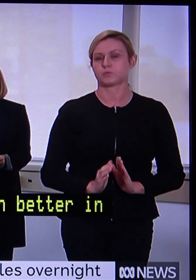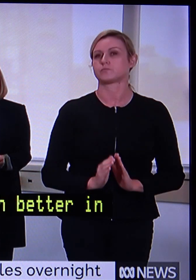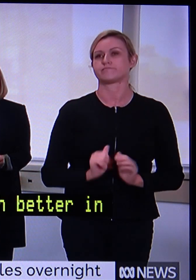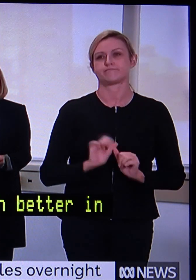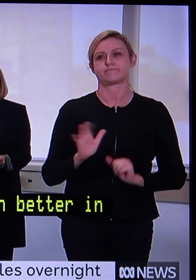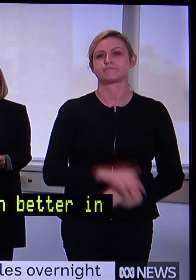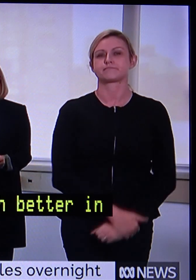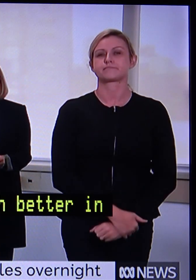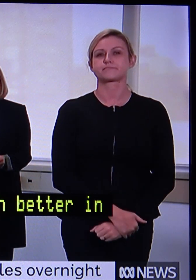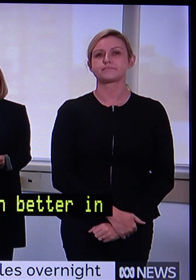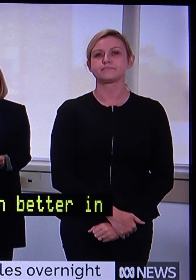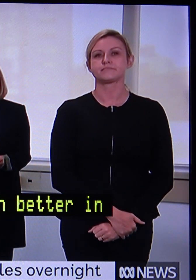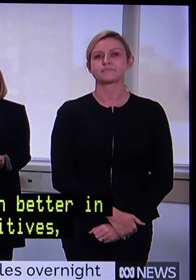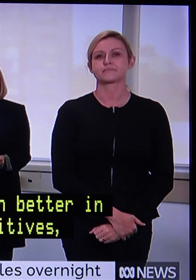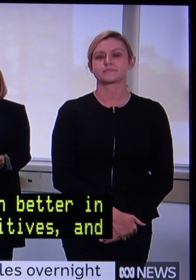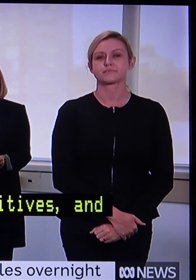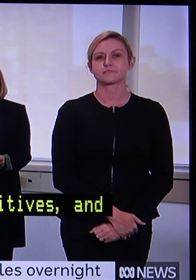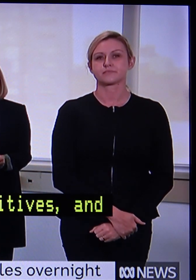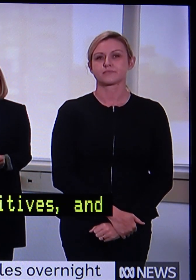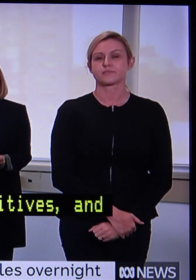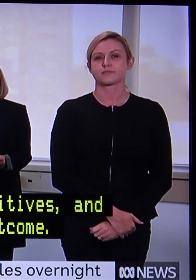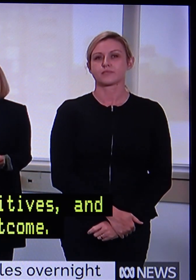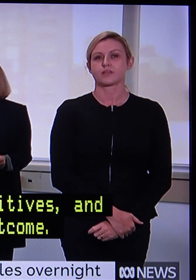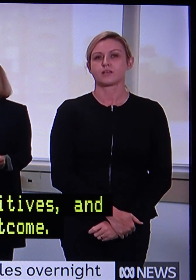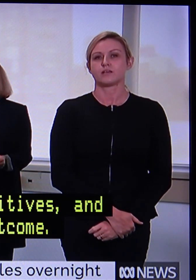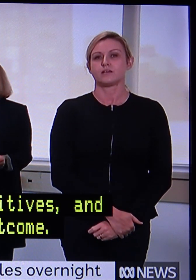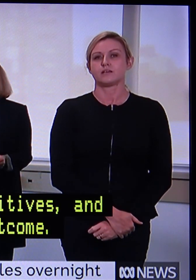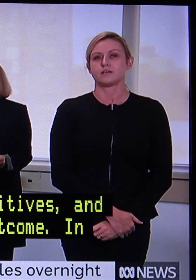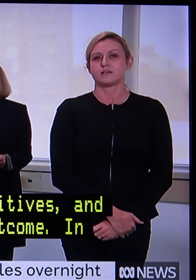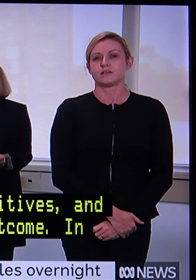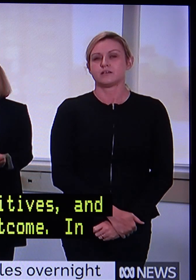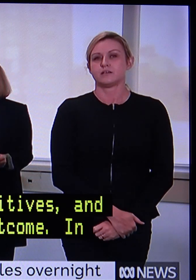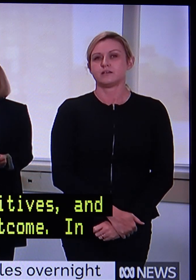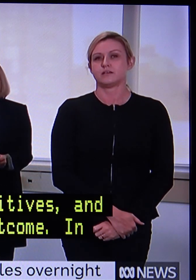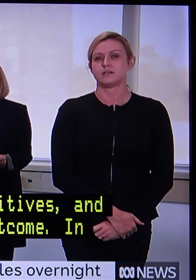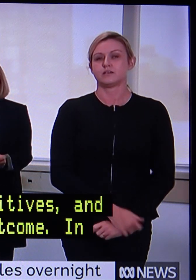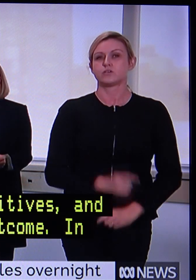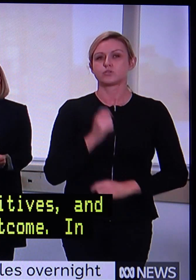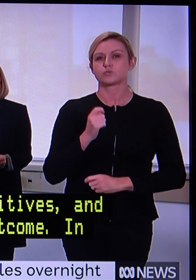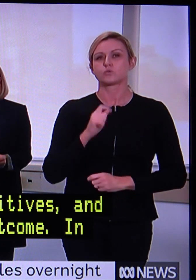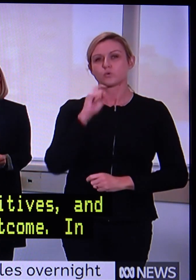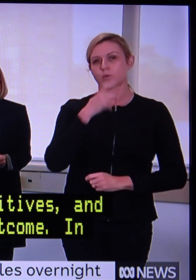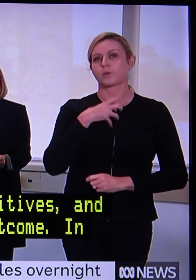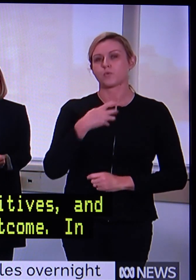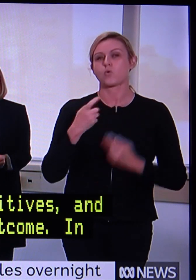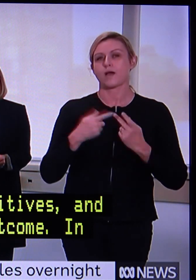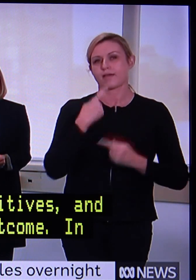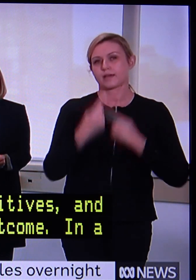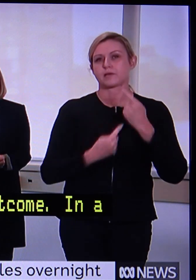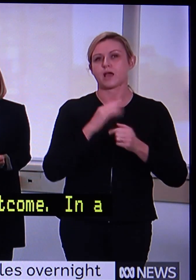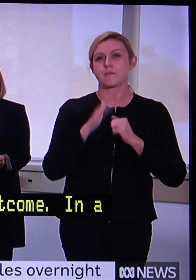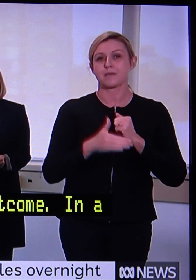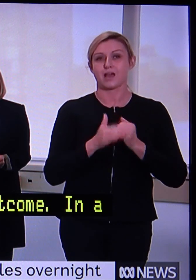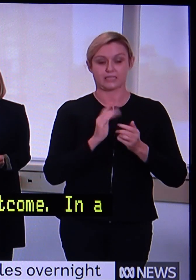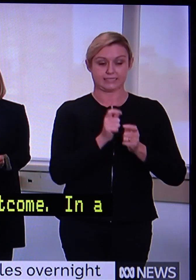outcome. In a few minutes, we'll also have some other details on the testing